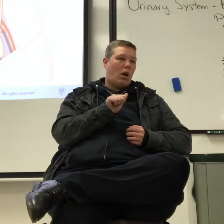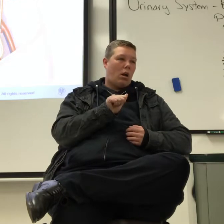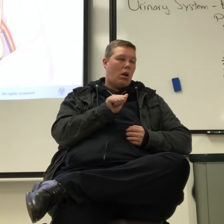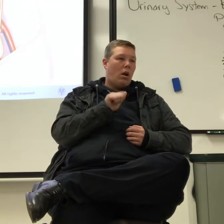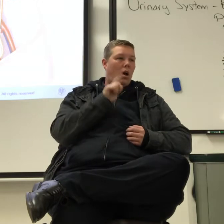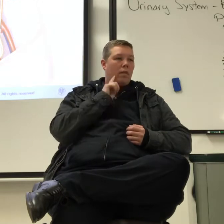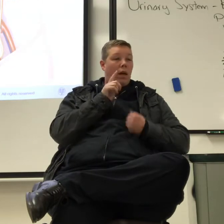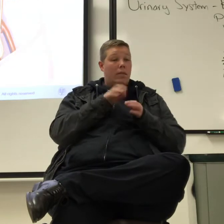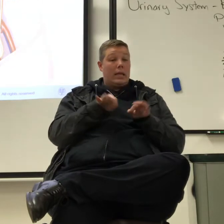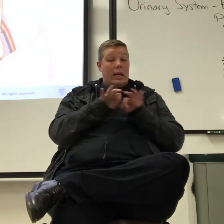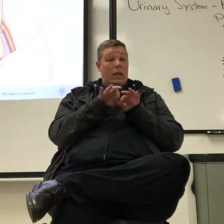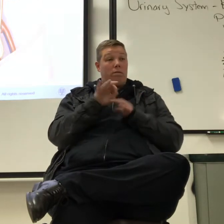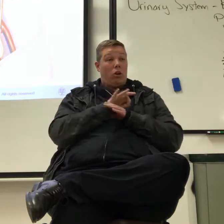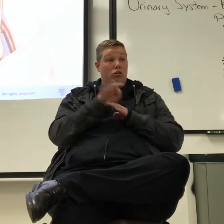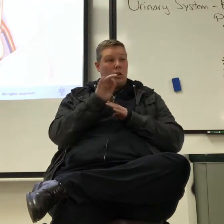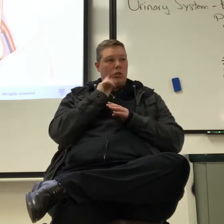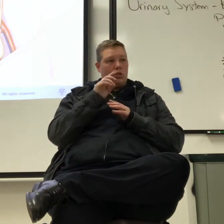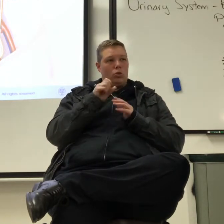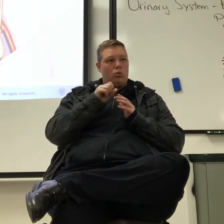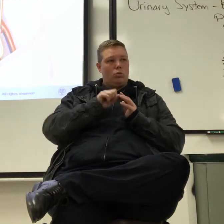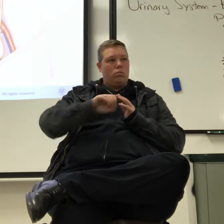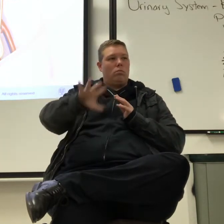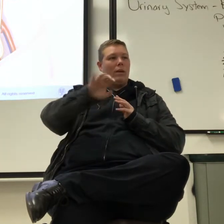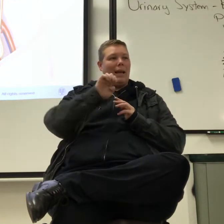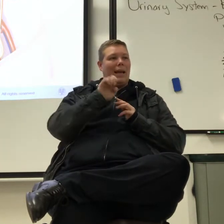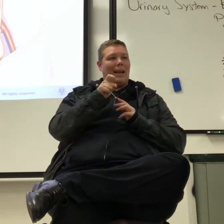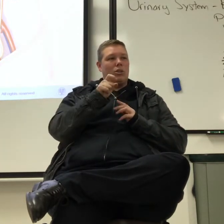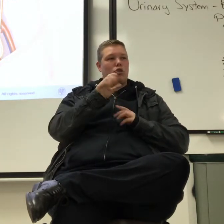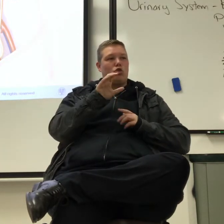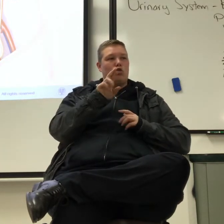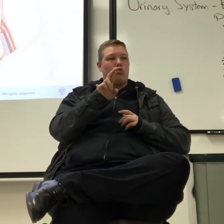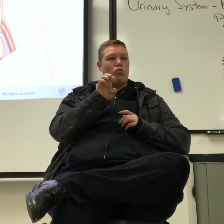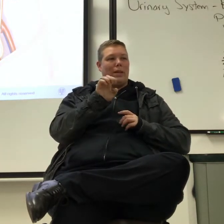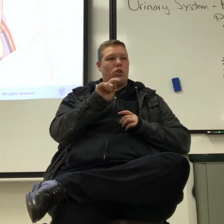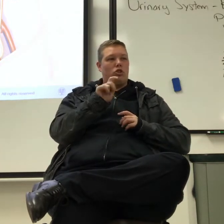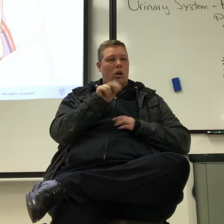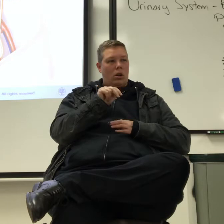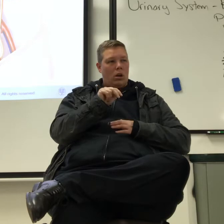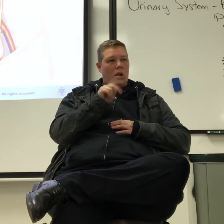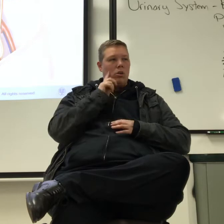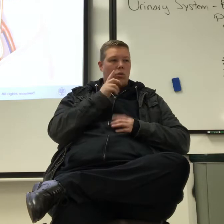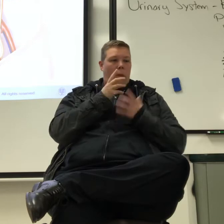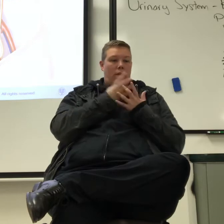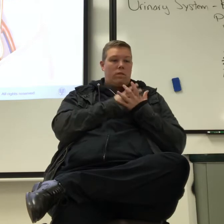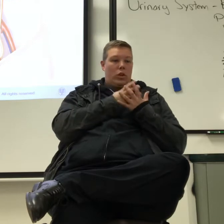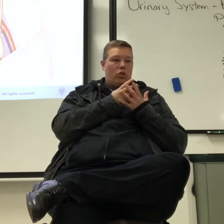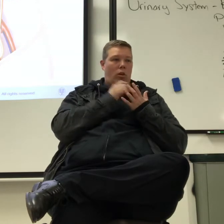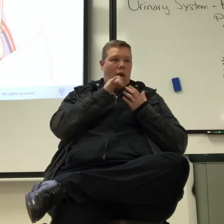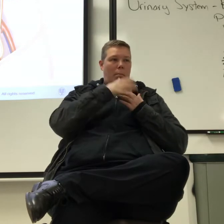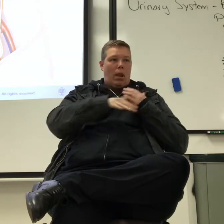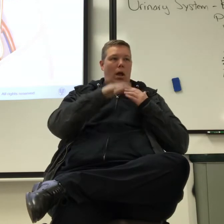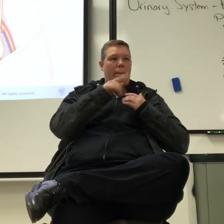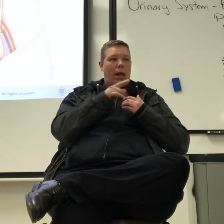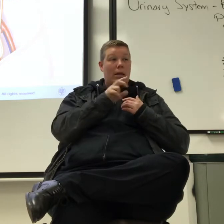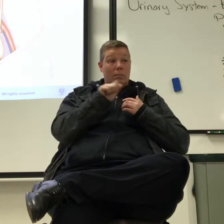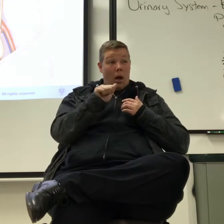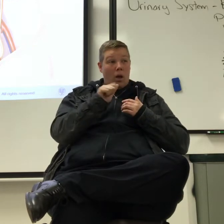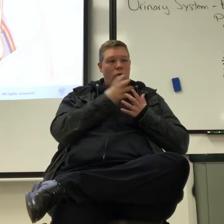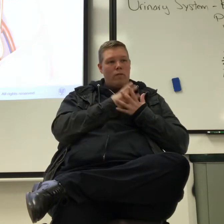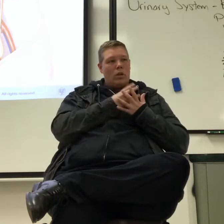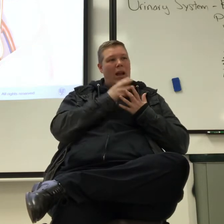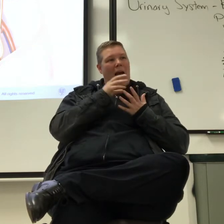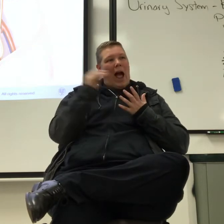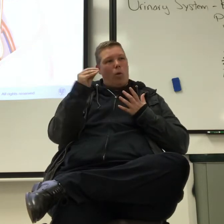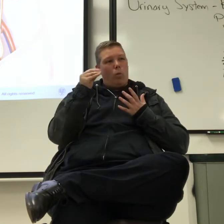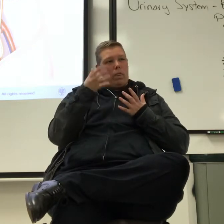excretion. You're filtering your plasma, and you filter things out, okay? And you excrete it in the